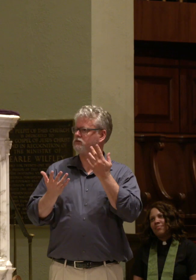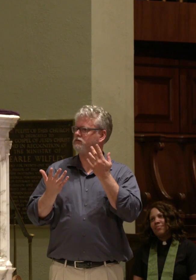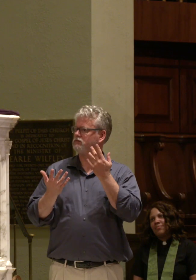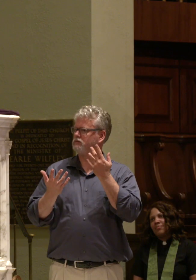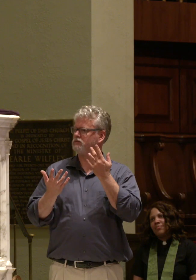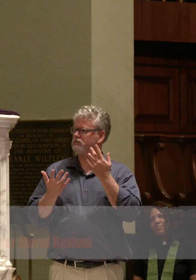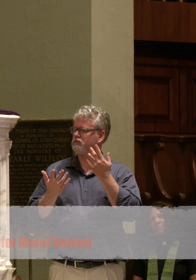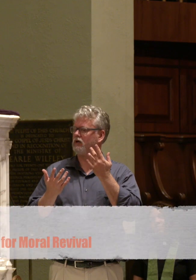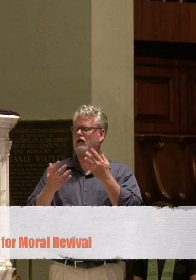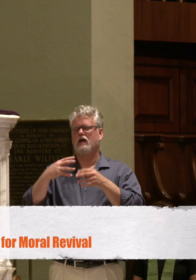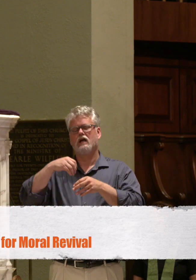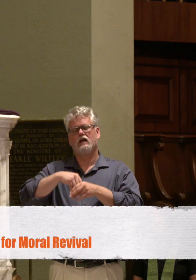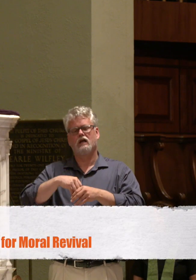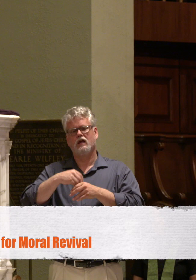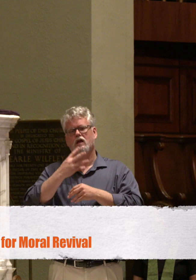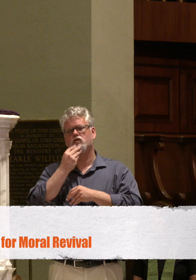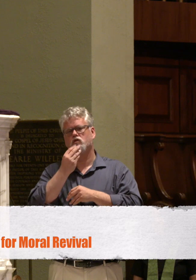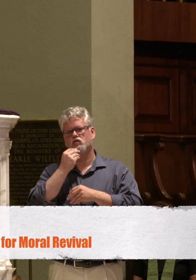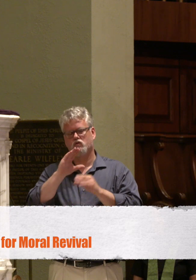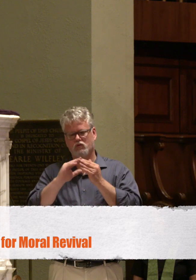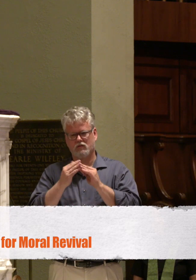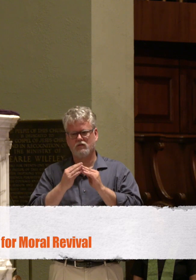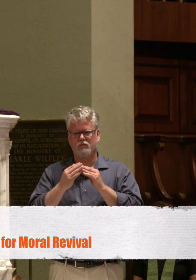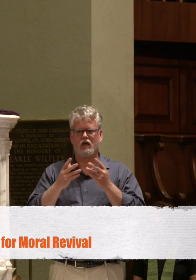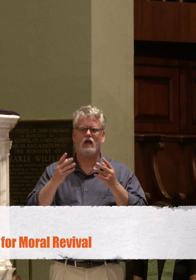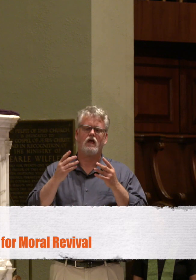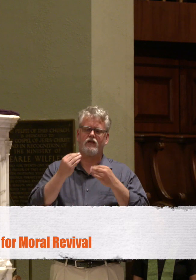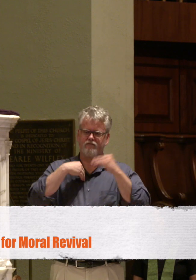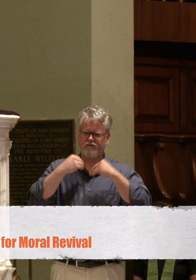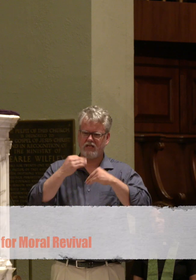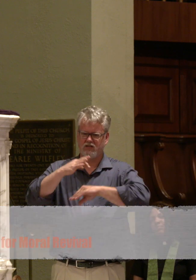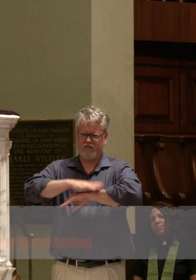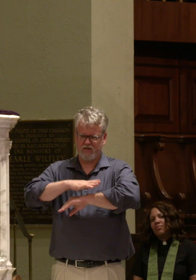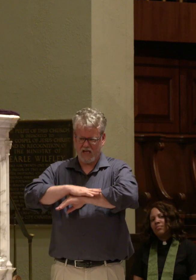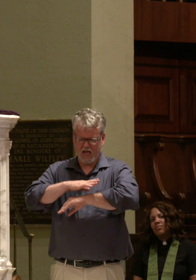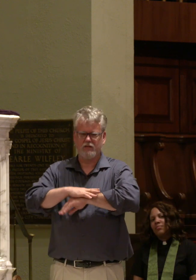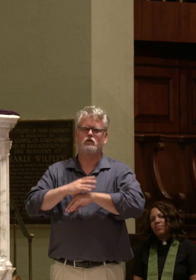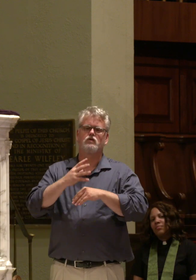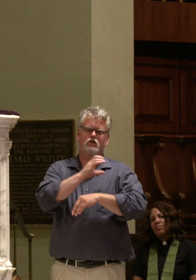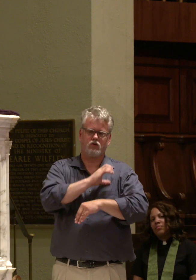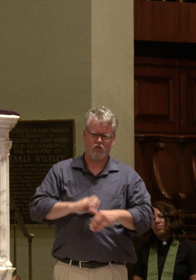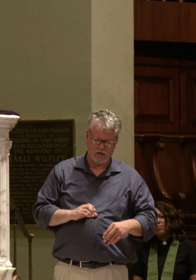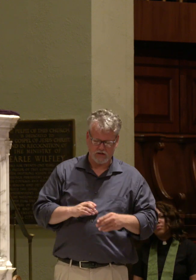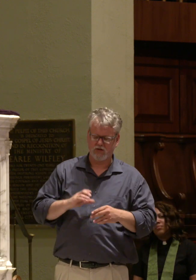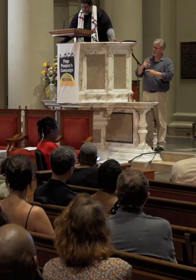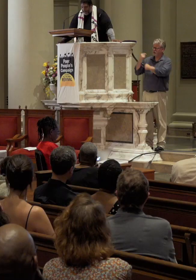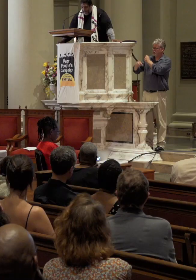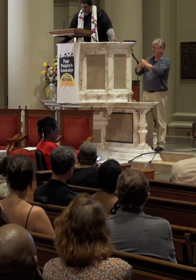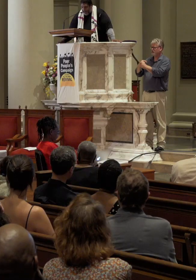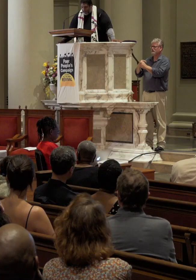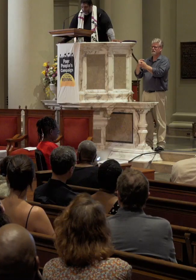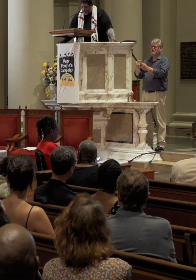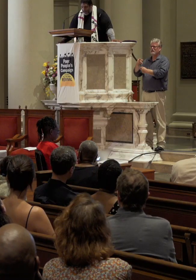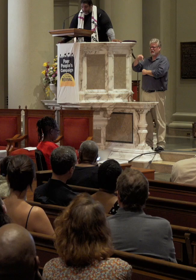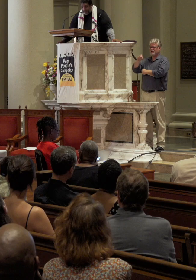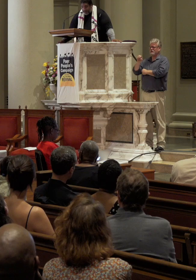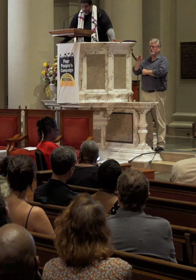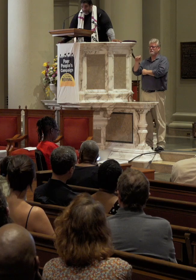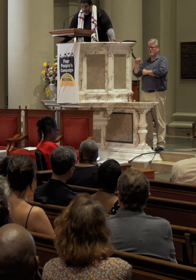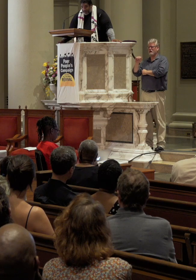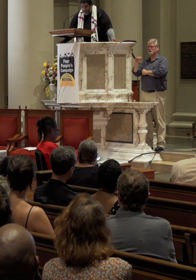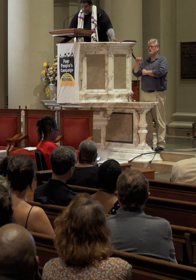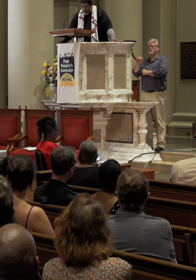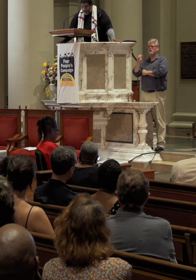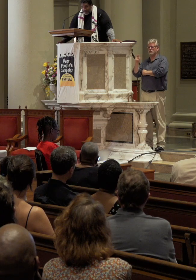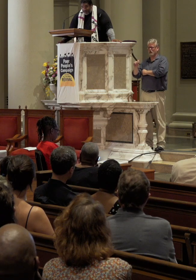And in the Jewish community, it's called the Feast of Tables, Feast of Weeks, in the Christian tradition, Pentecost. And I went back this